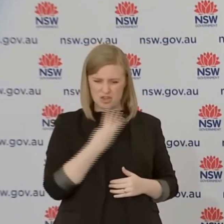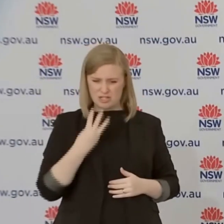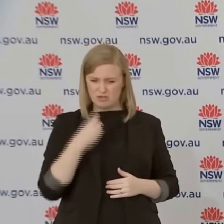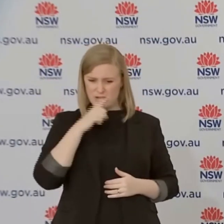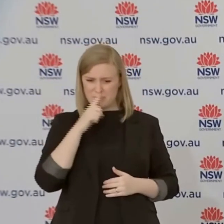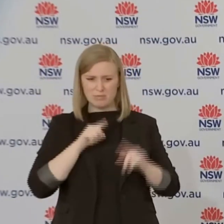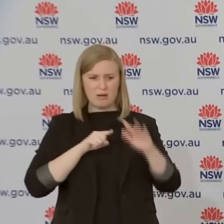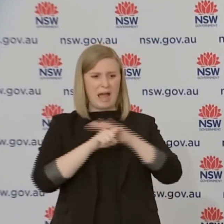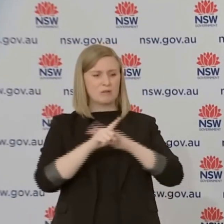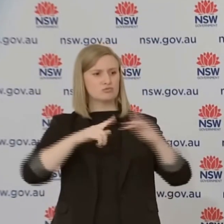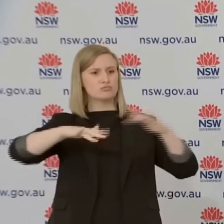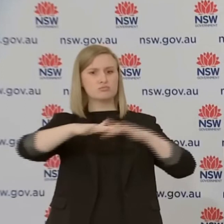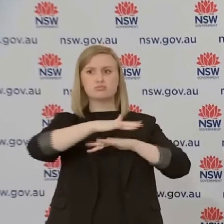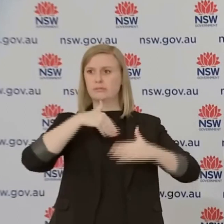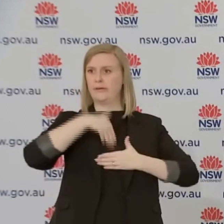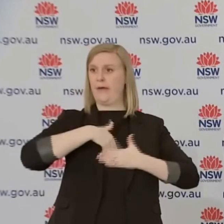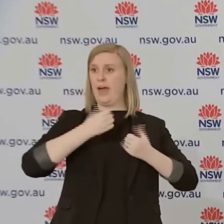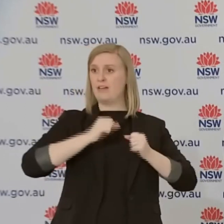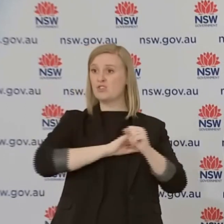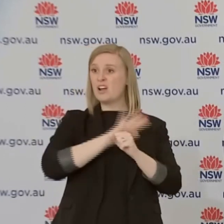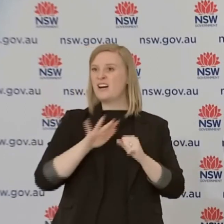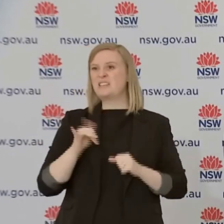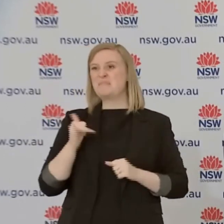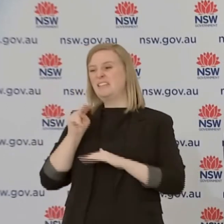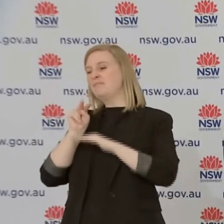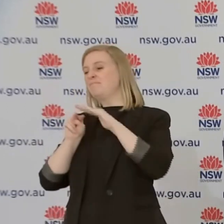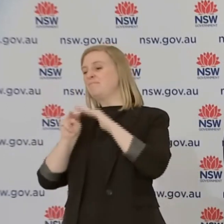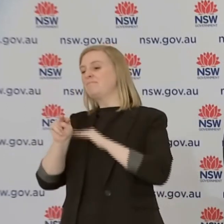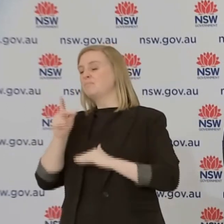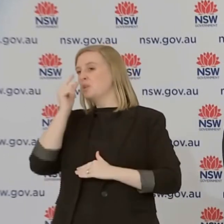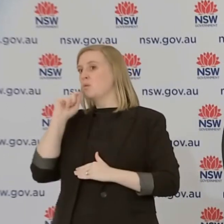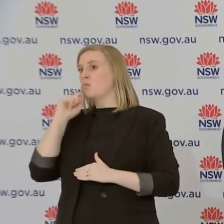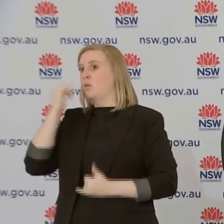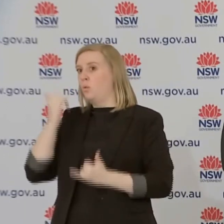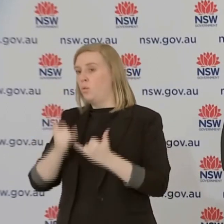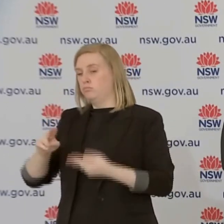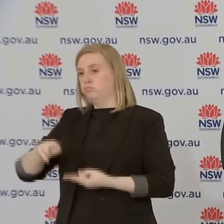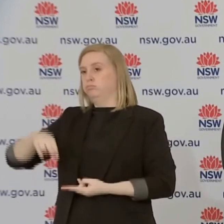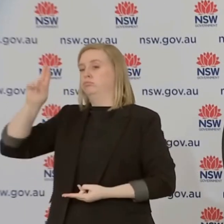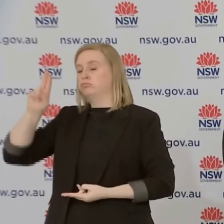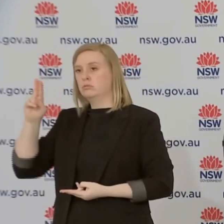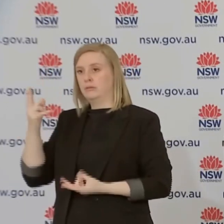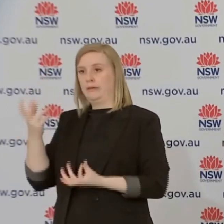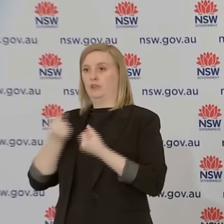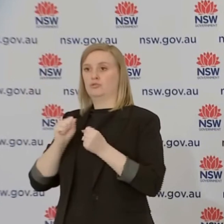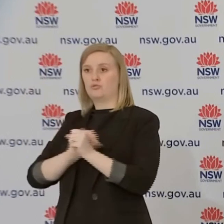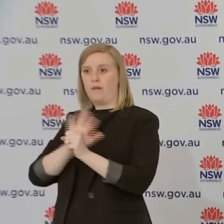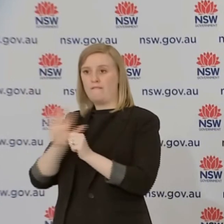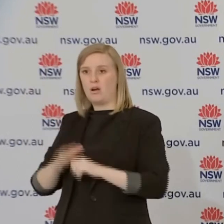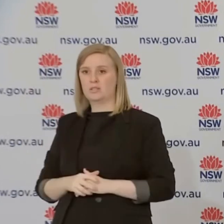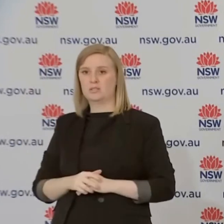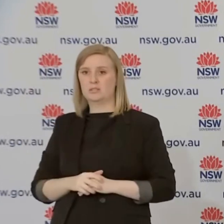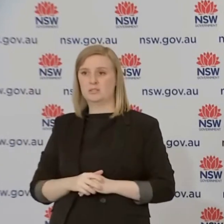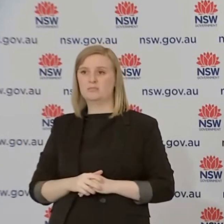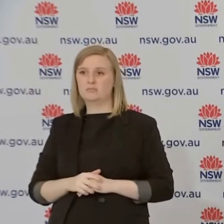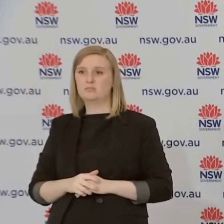that perhaps we haven't reached our peak. But the other issue I want to say is that in relation to mobility, we we did release some data a few days ago demonstrating that in